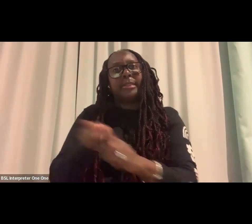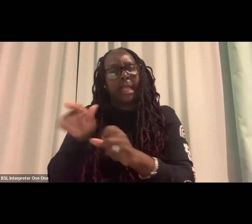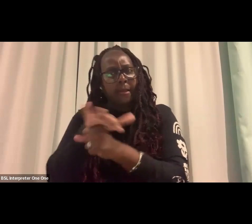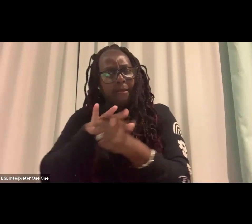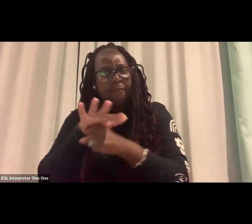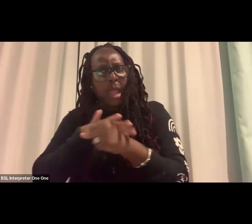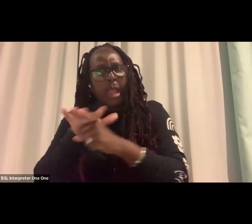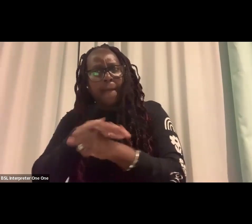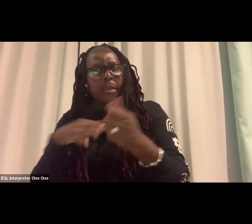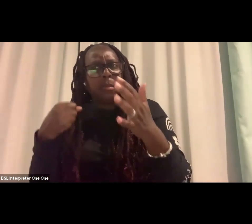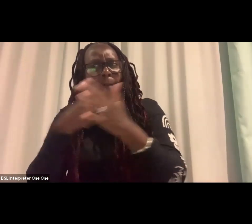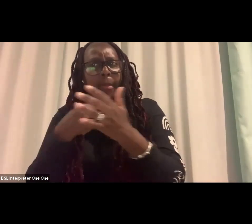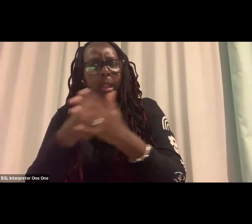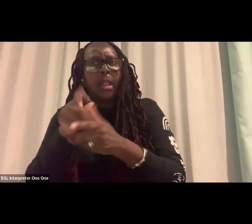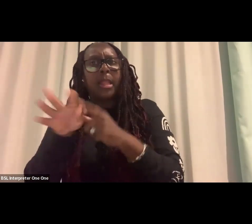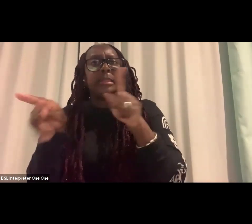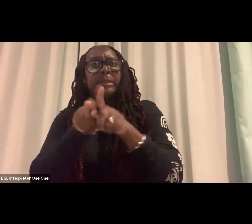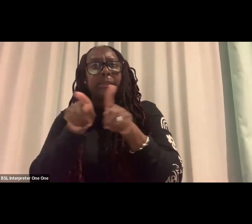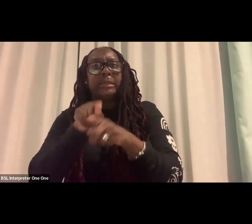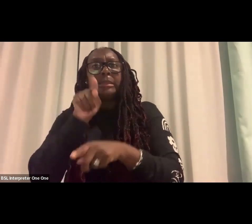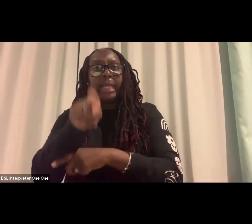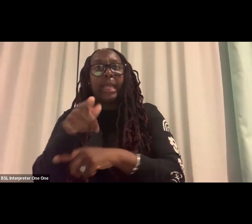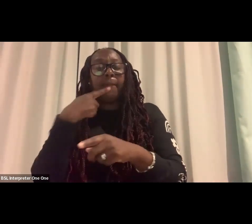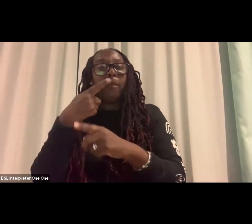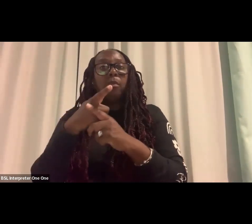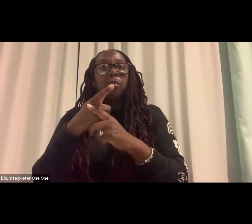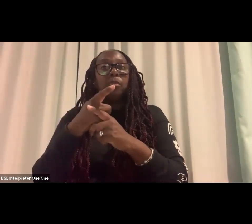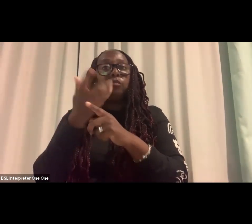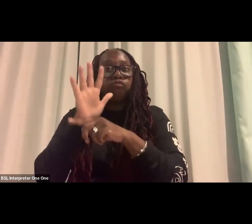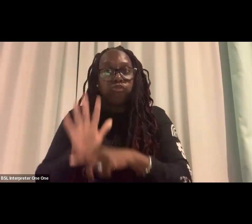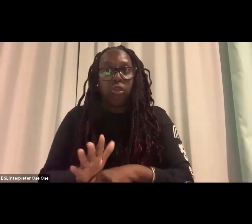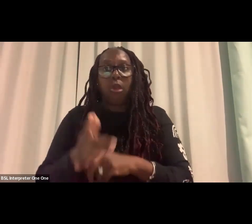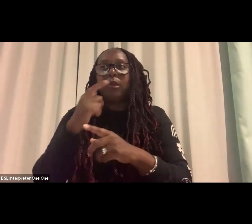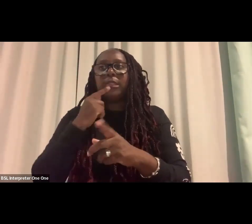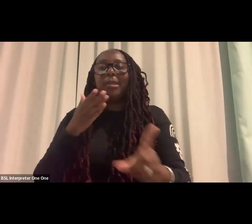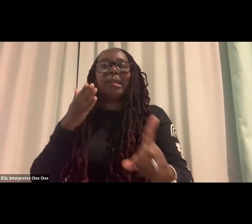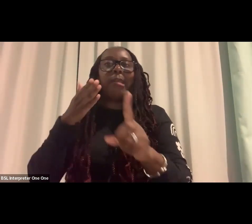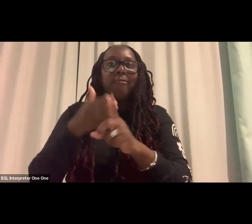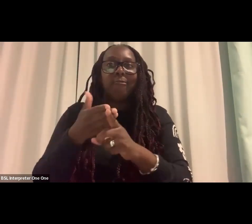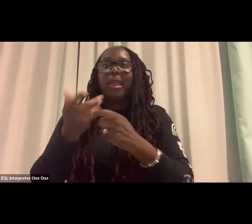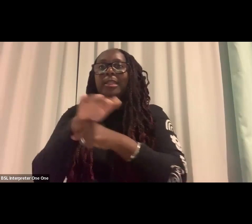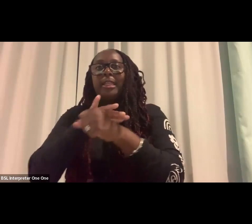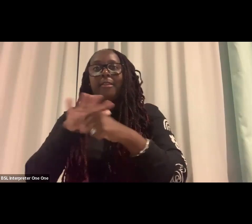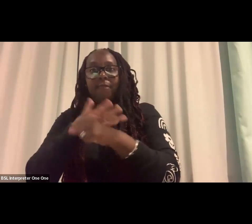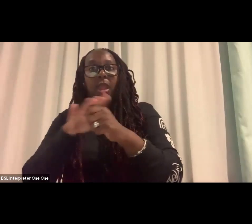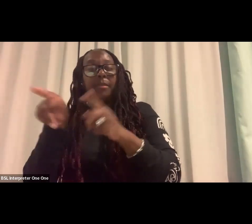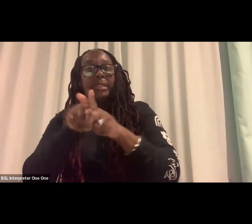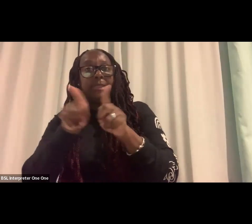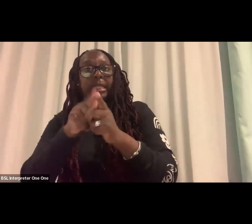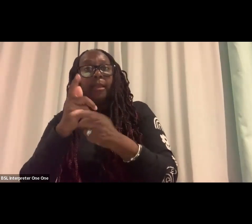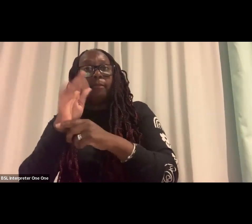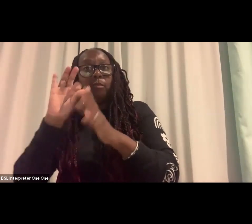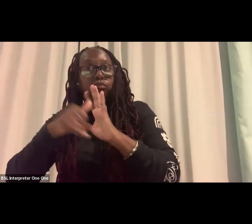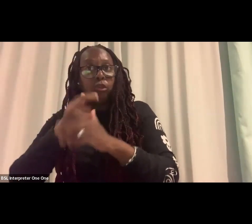environmental impacts of the implementation of the project. So it's the direct environmental impacts of the project